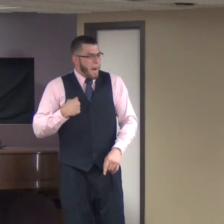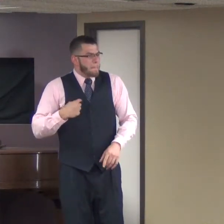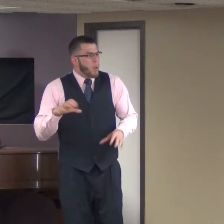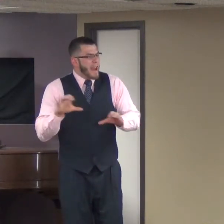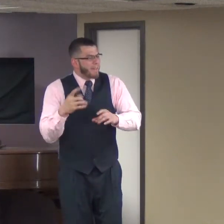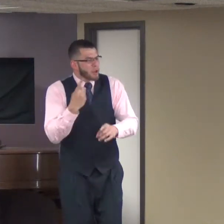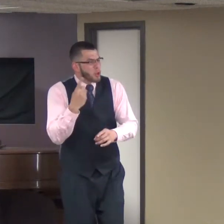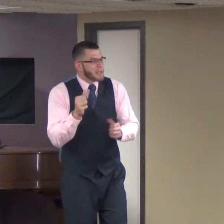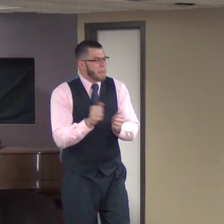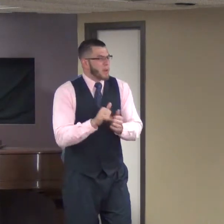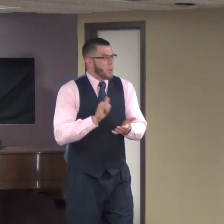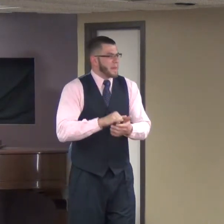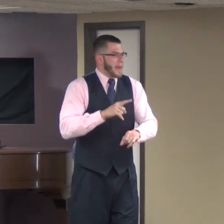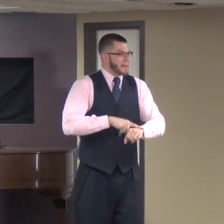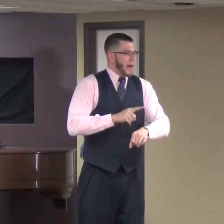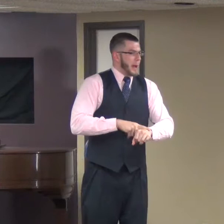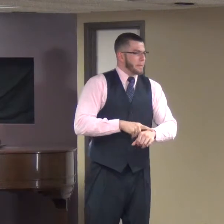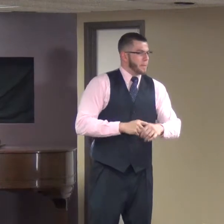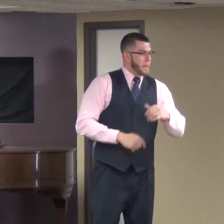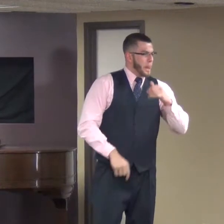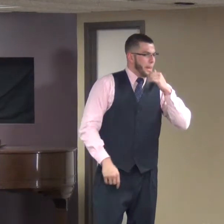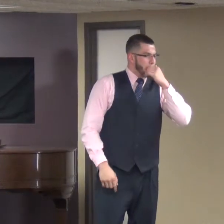But we have to do something with that time.